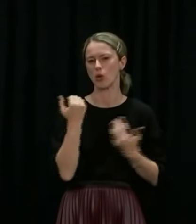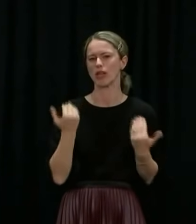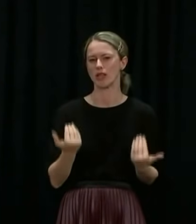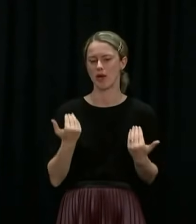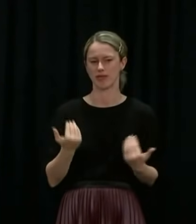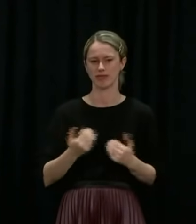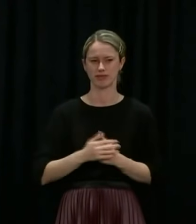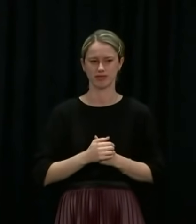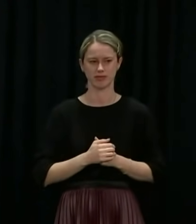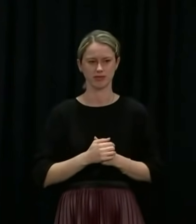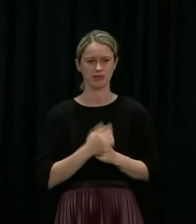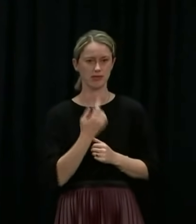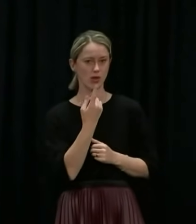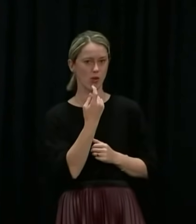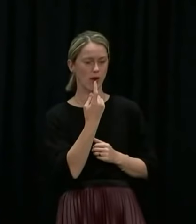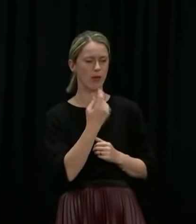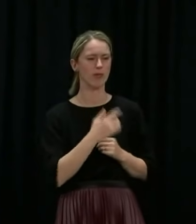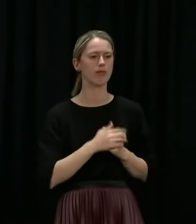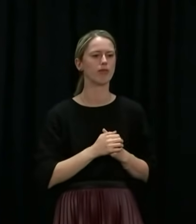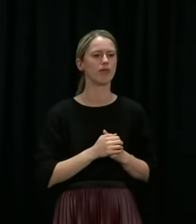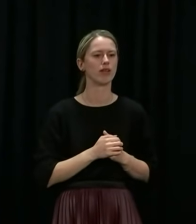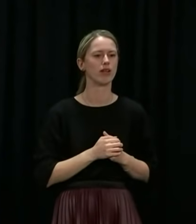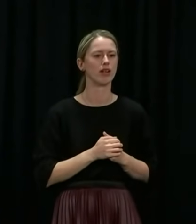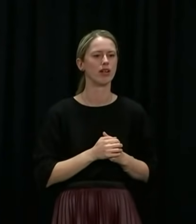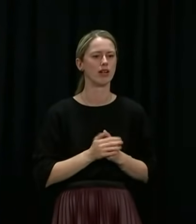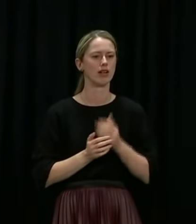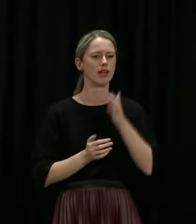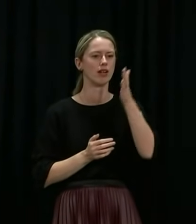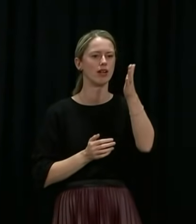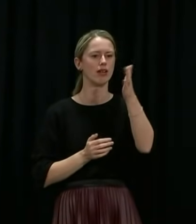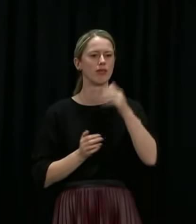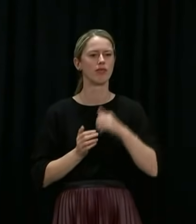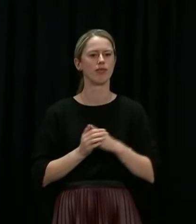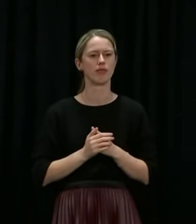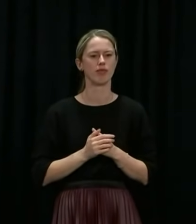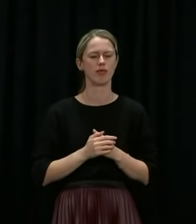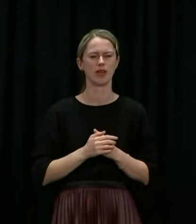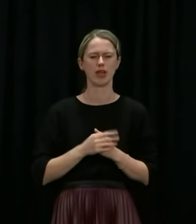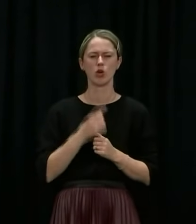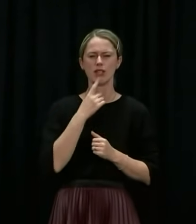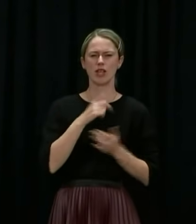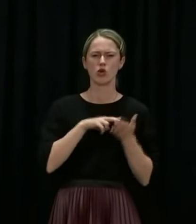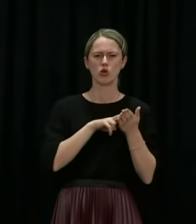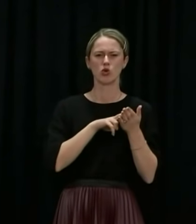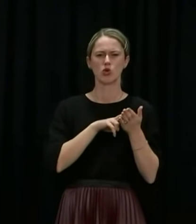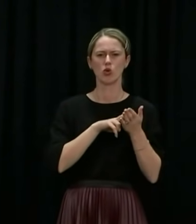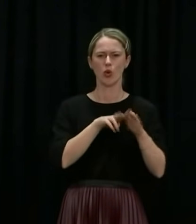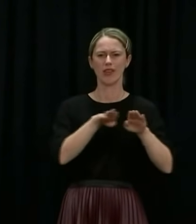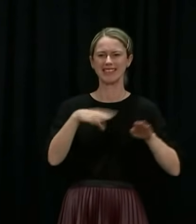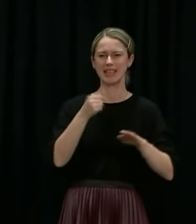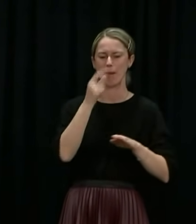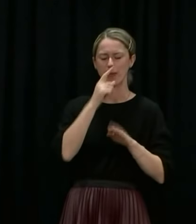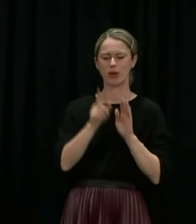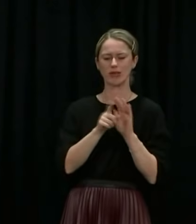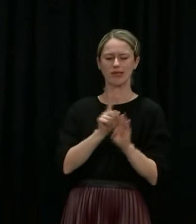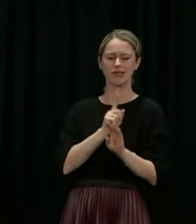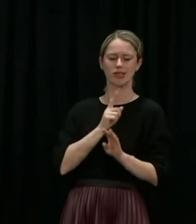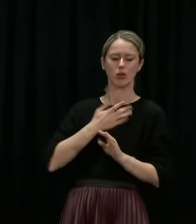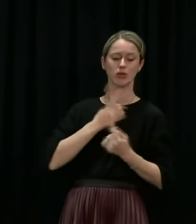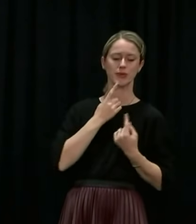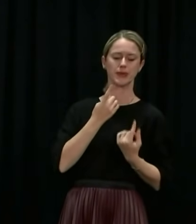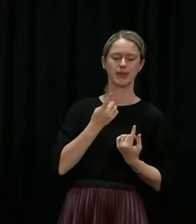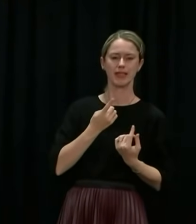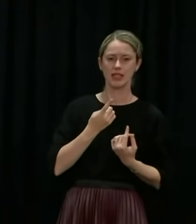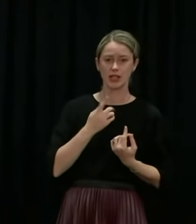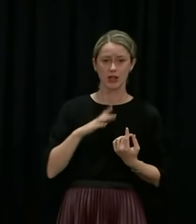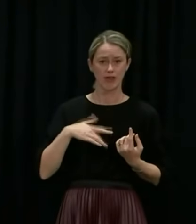point. And Amelia, you can have that. The reluctance to come forward that you mentioned, do you think there will be a reluctance to